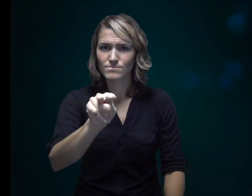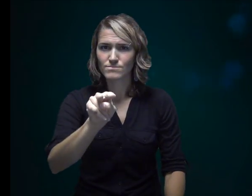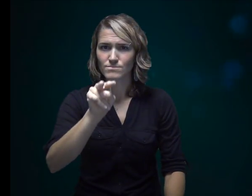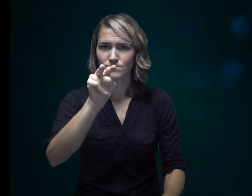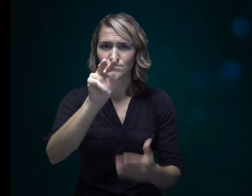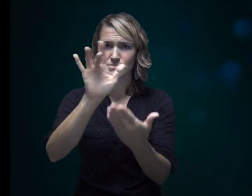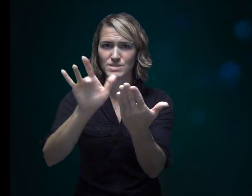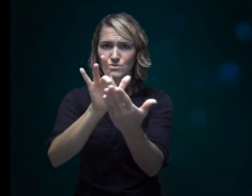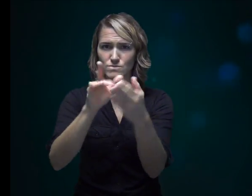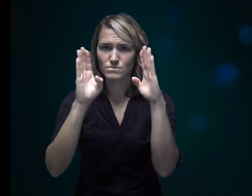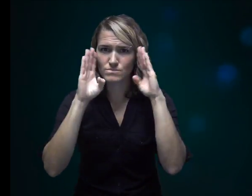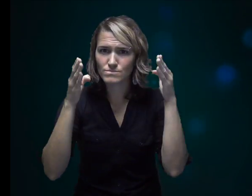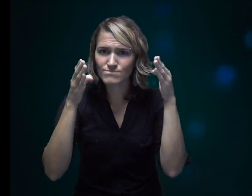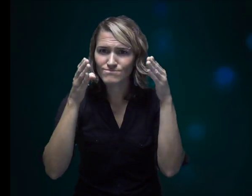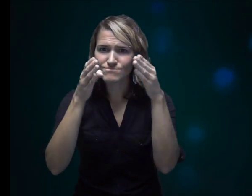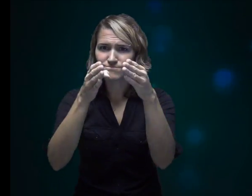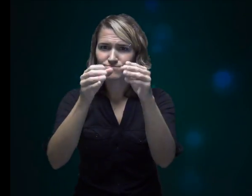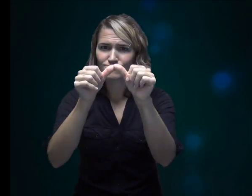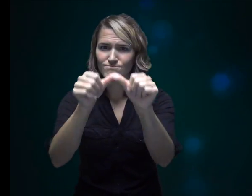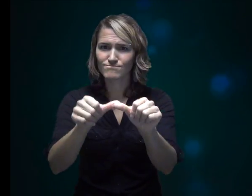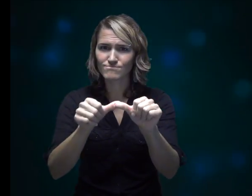to focus on the center.